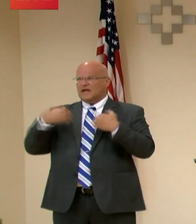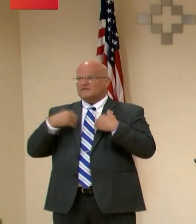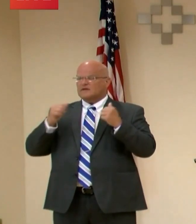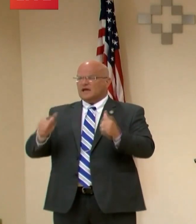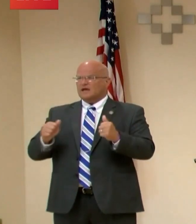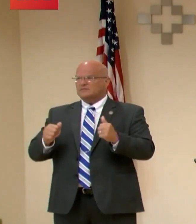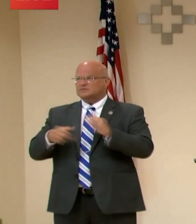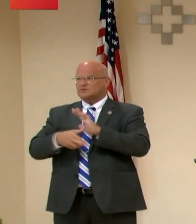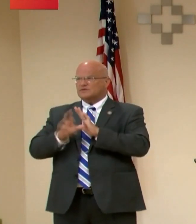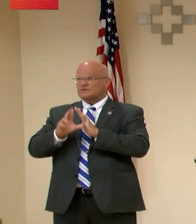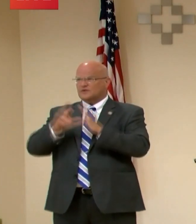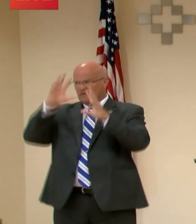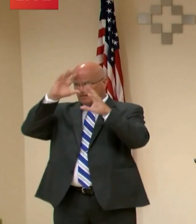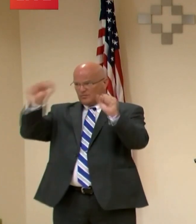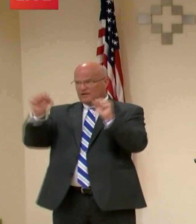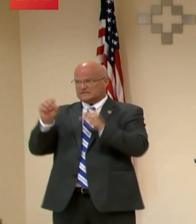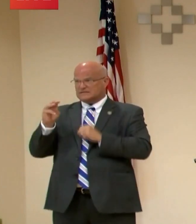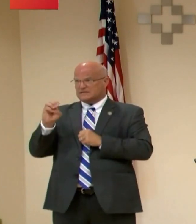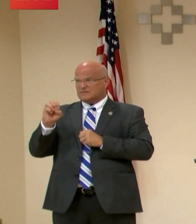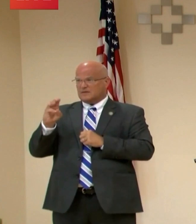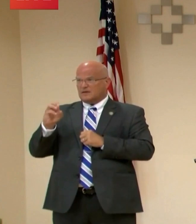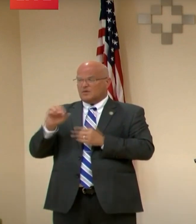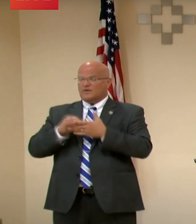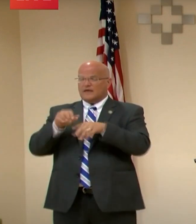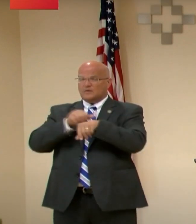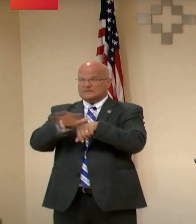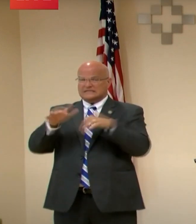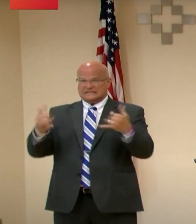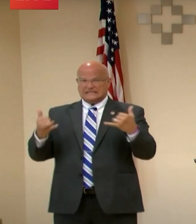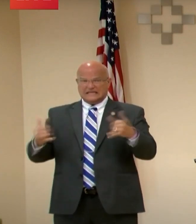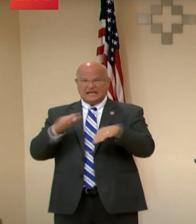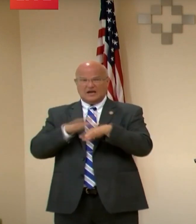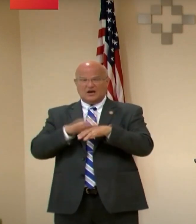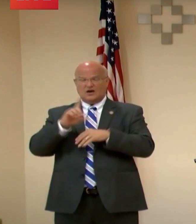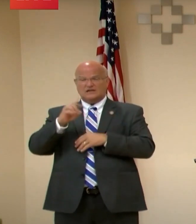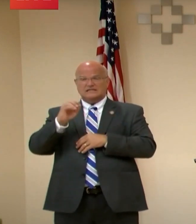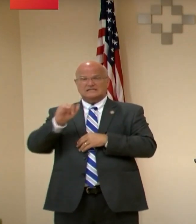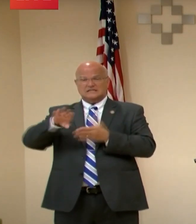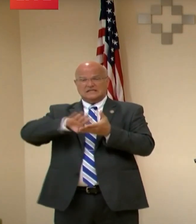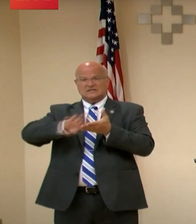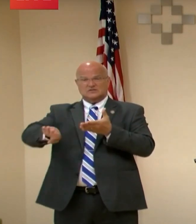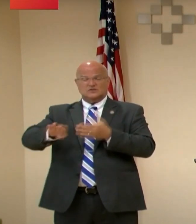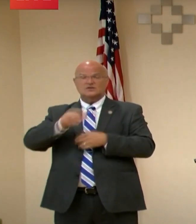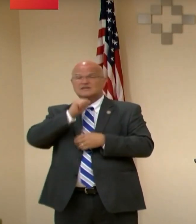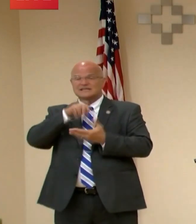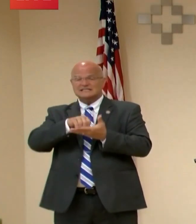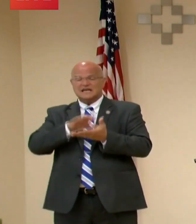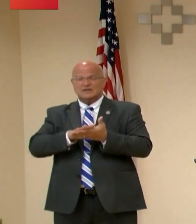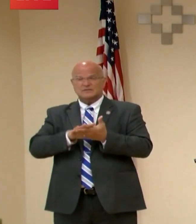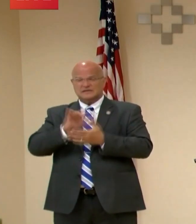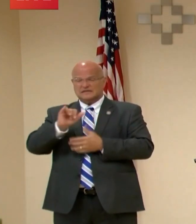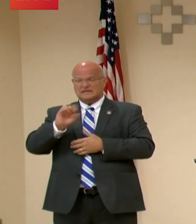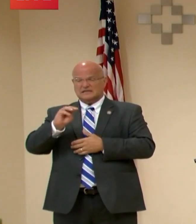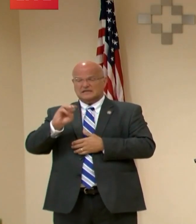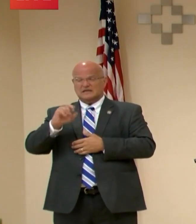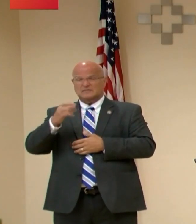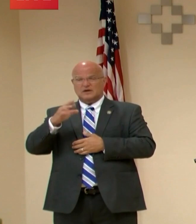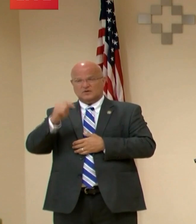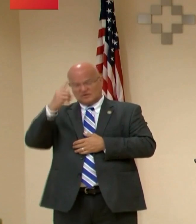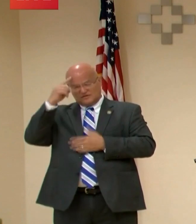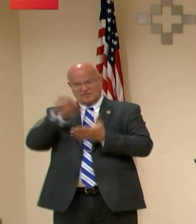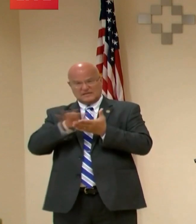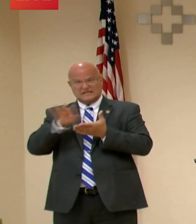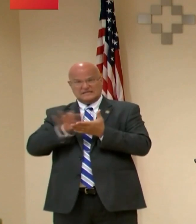been able to review the president's memo that was sent today on potentially excluding undocumented immigrants from the